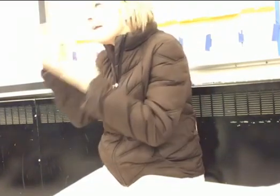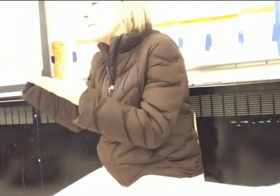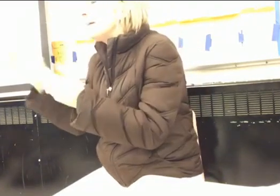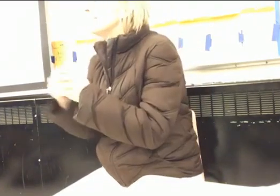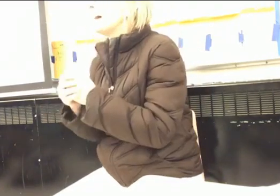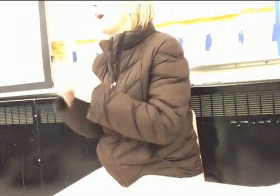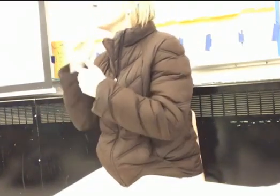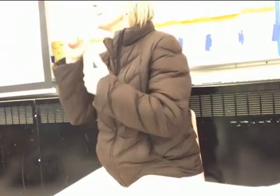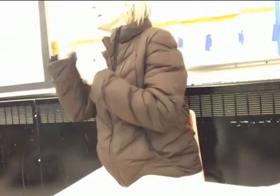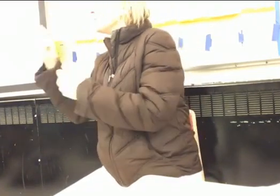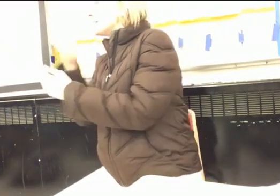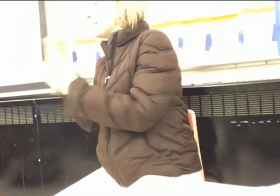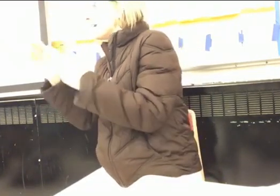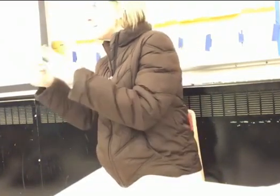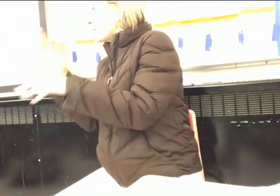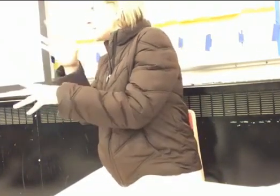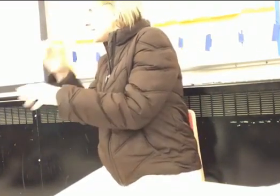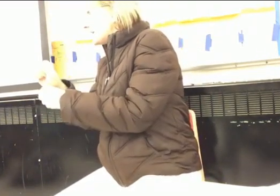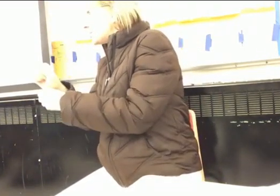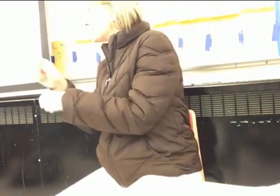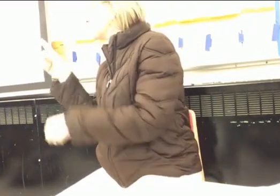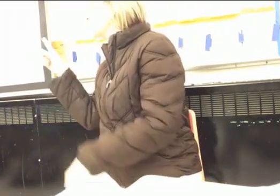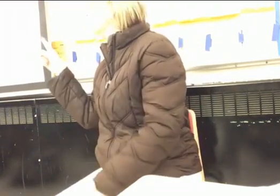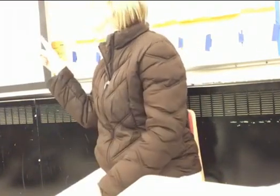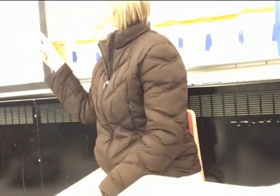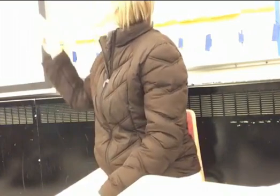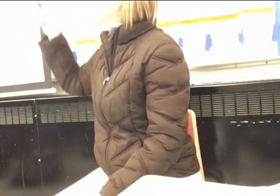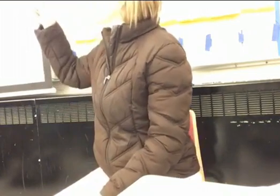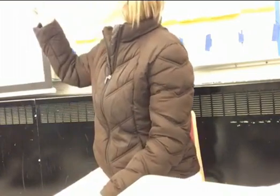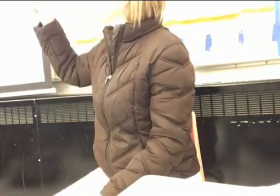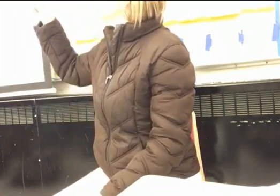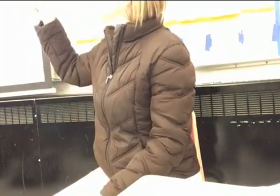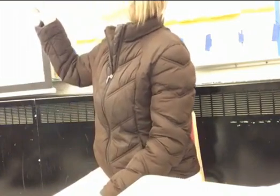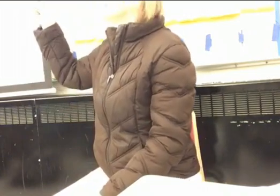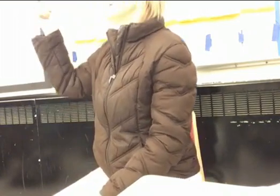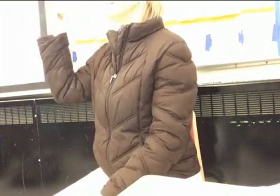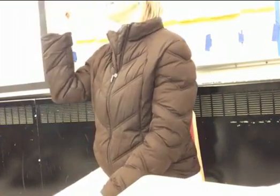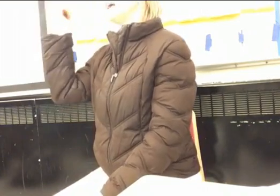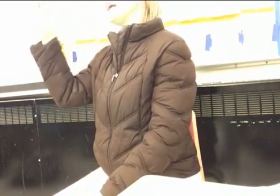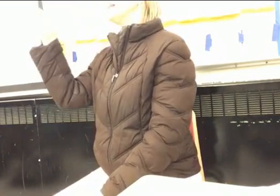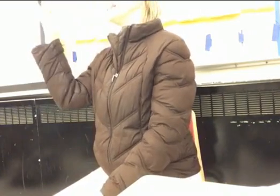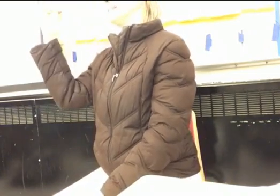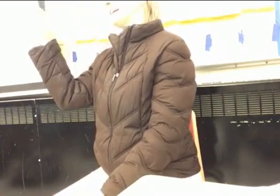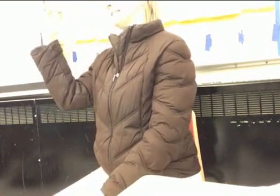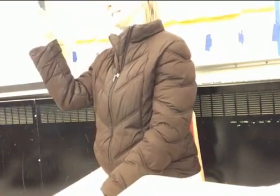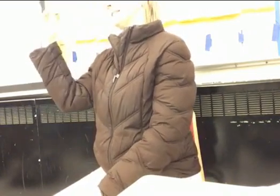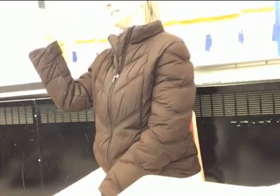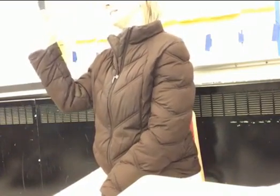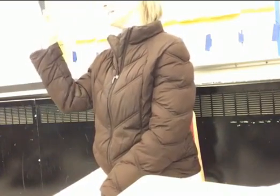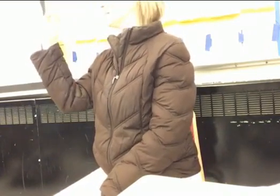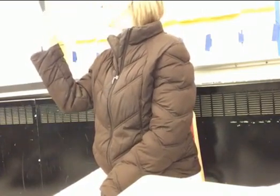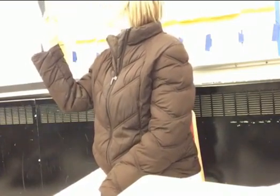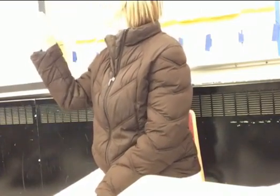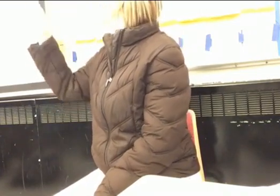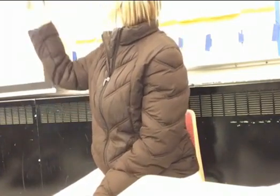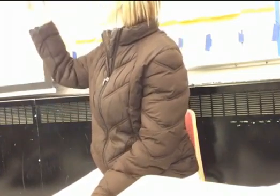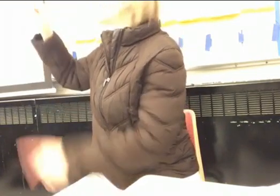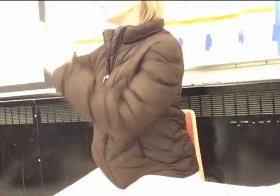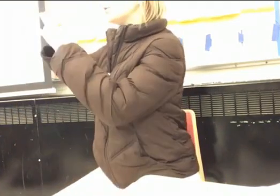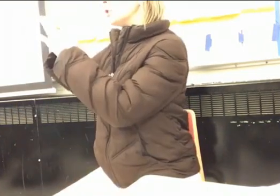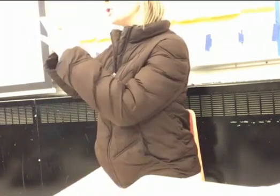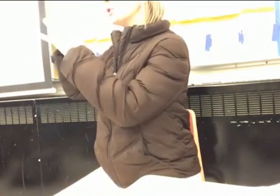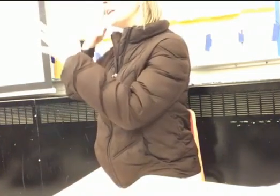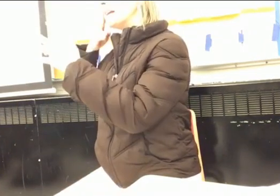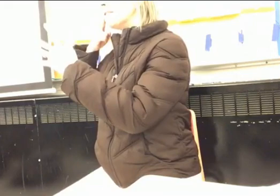really interesting thing about reservations, this up here is going to be in 1819. So in 1819, this is the original